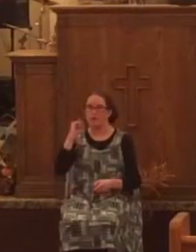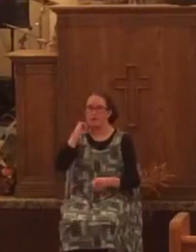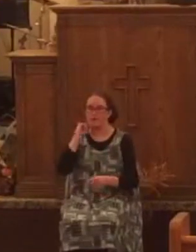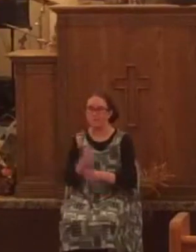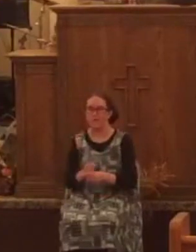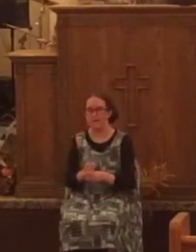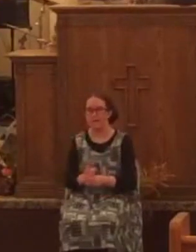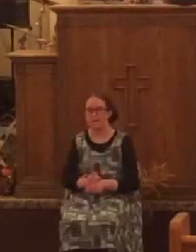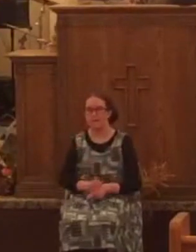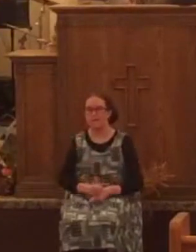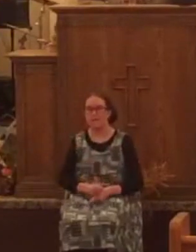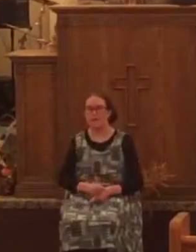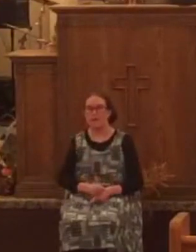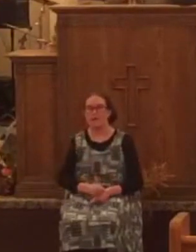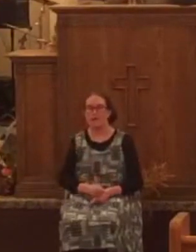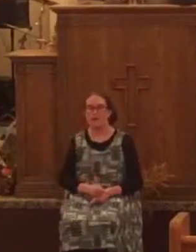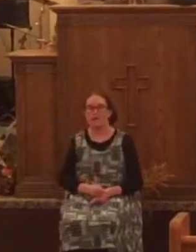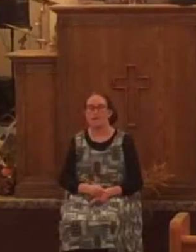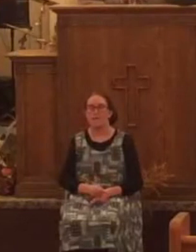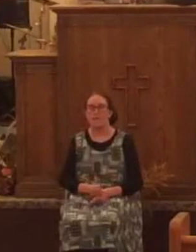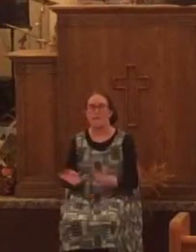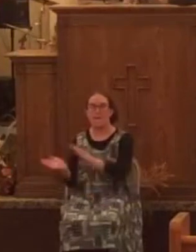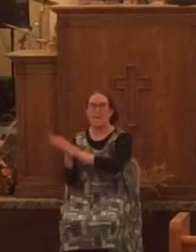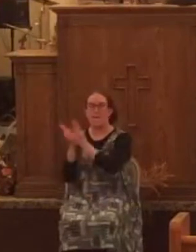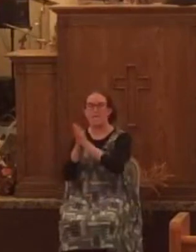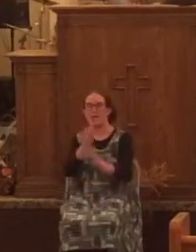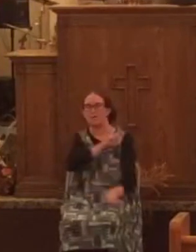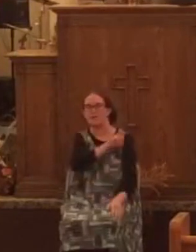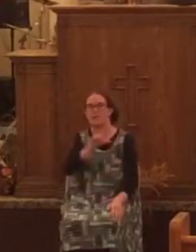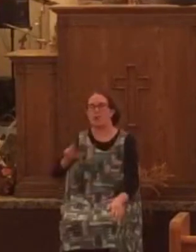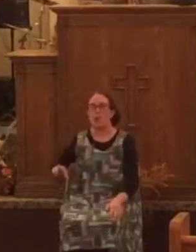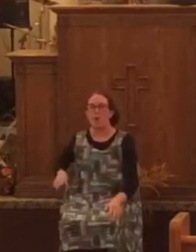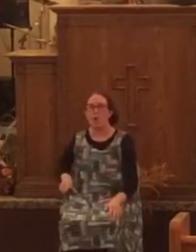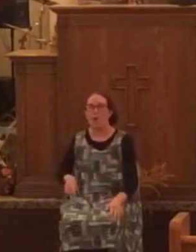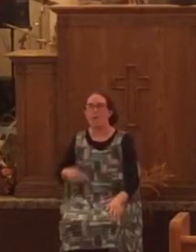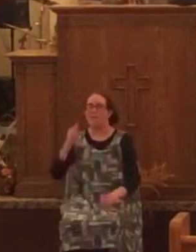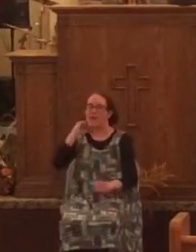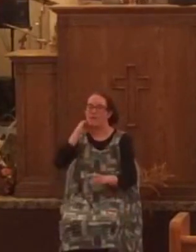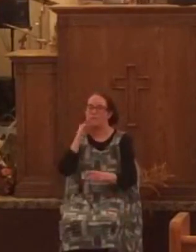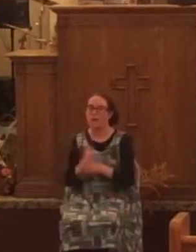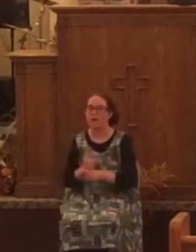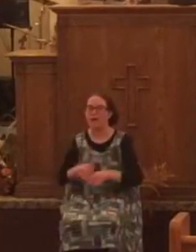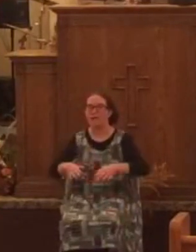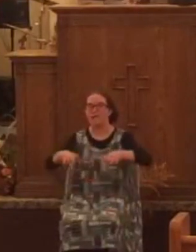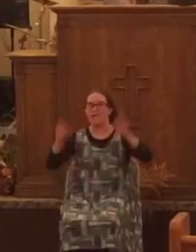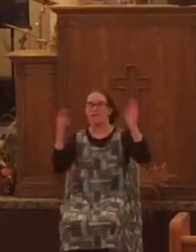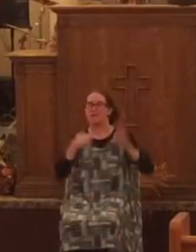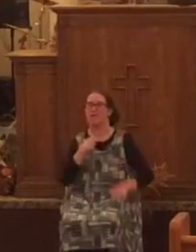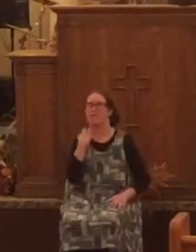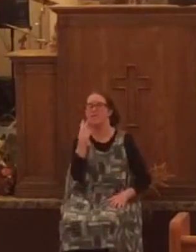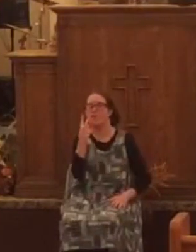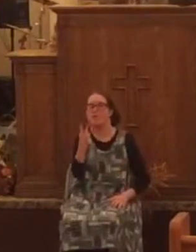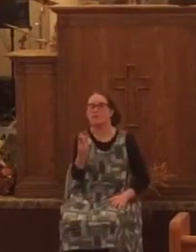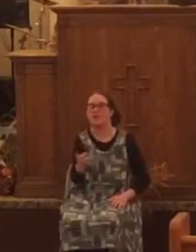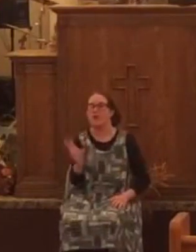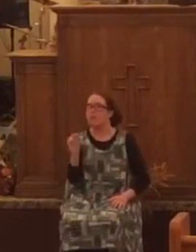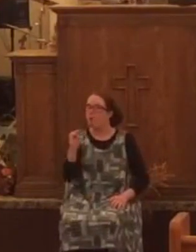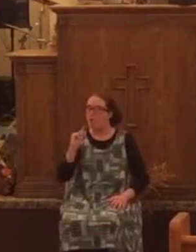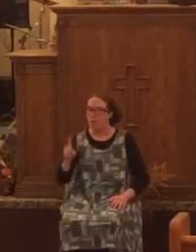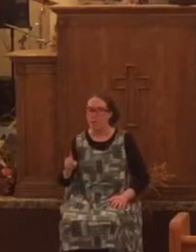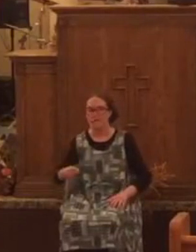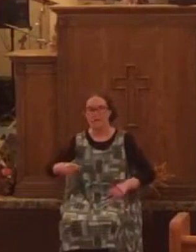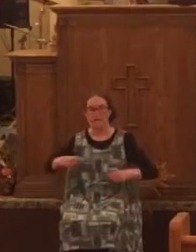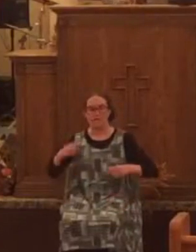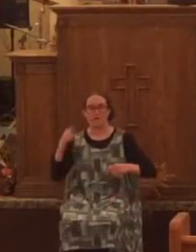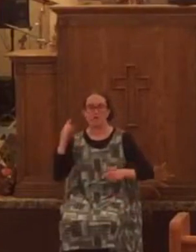Yes, sir. I've got a right. Amen. To praise the Lord. I've got a right to lift my voice. Ain't nobody got